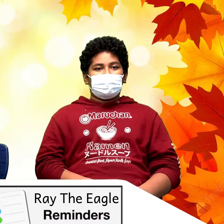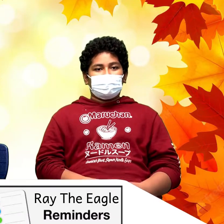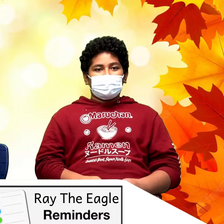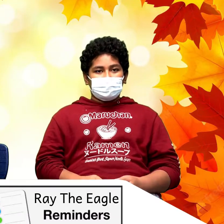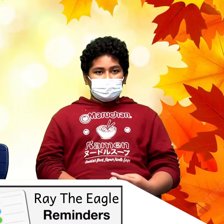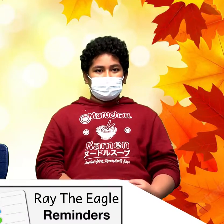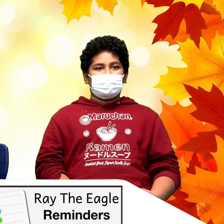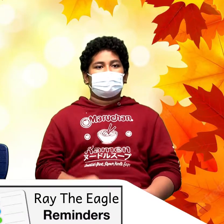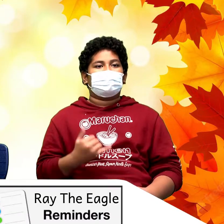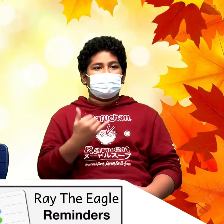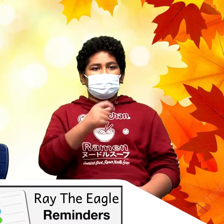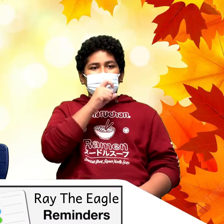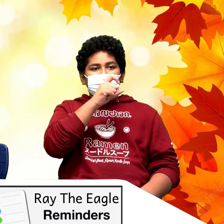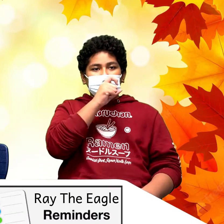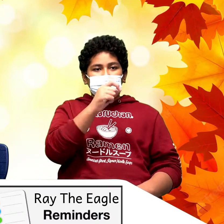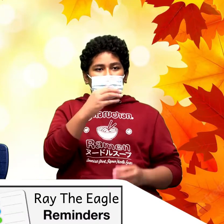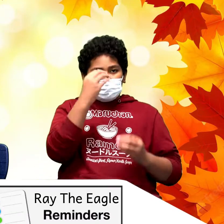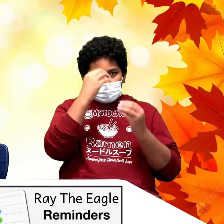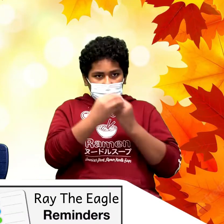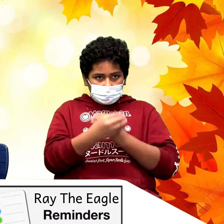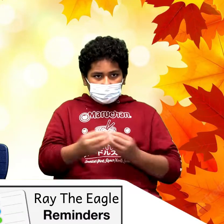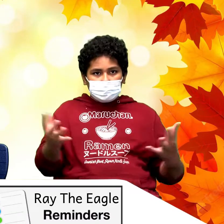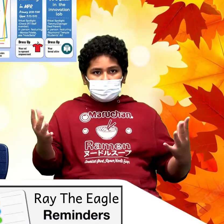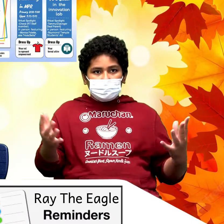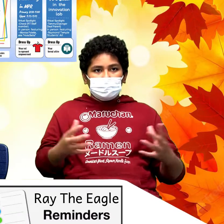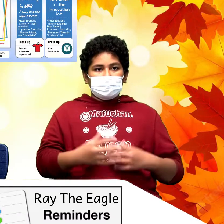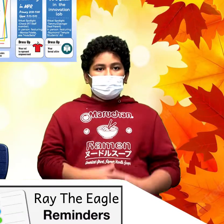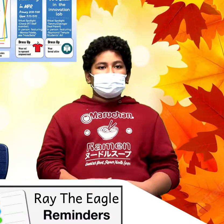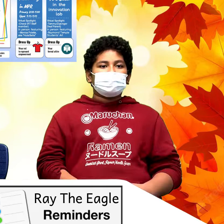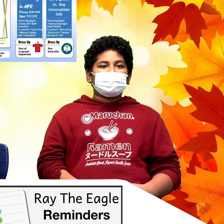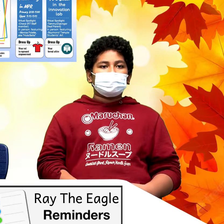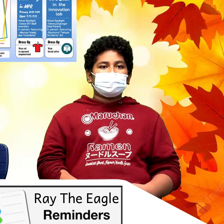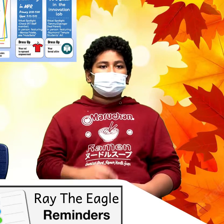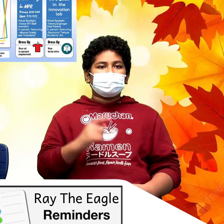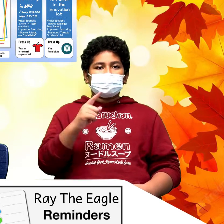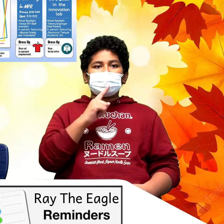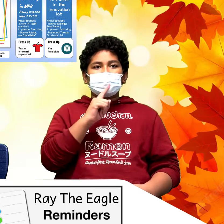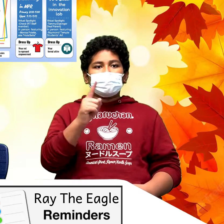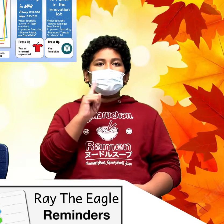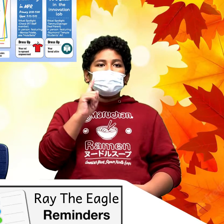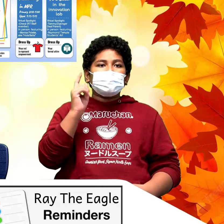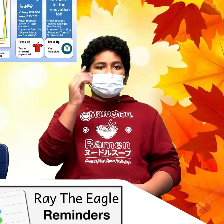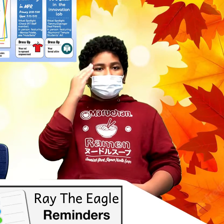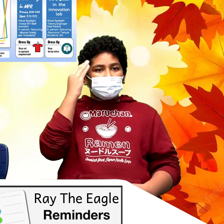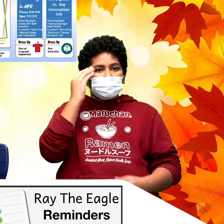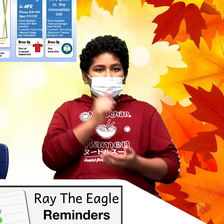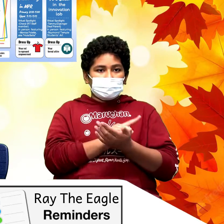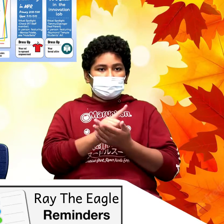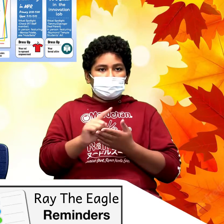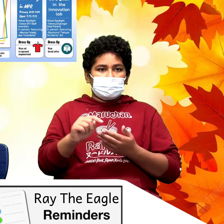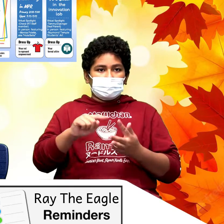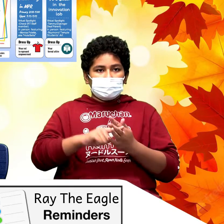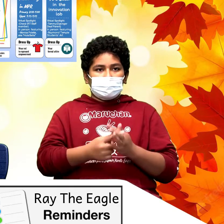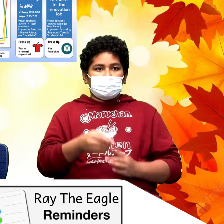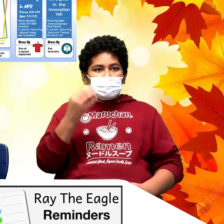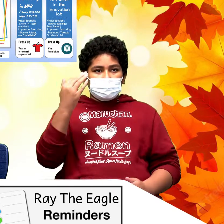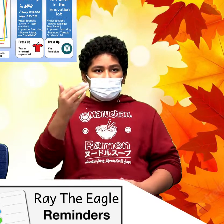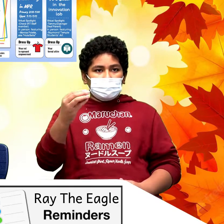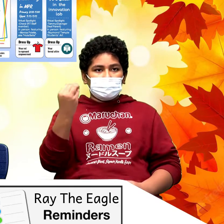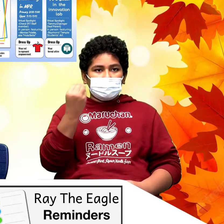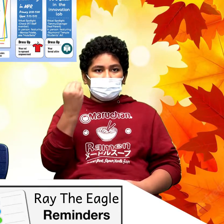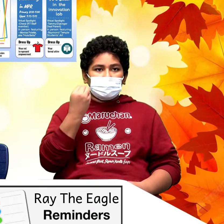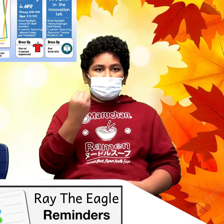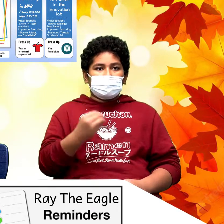Ray the Eagle reminders. Deaf Awareness Week begins Monday. We will have